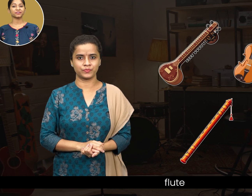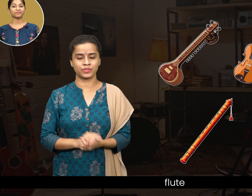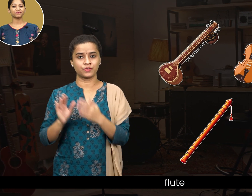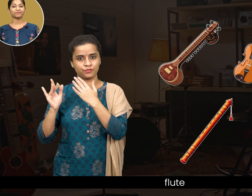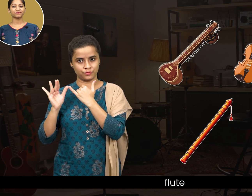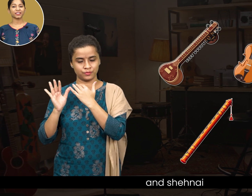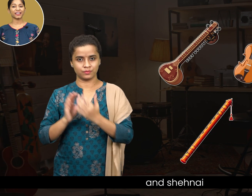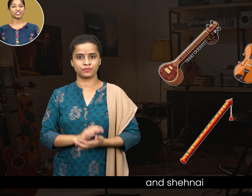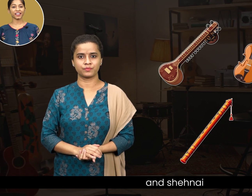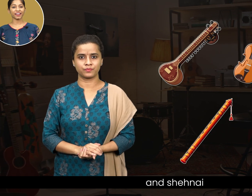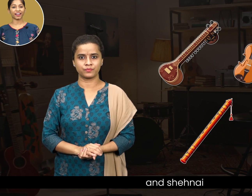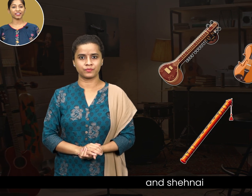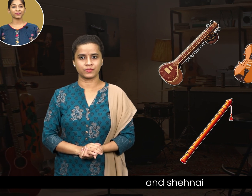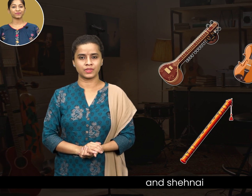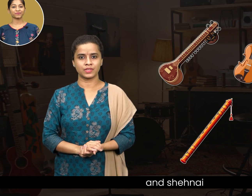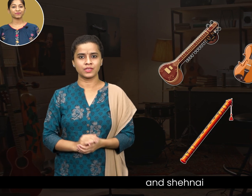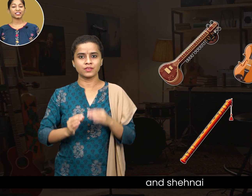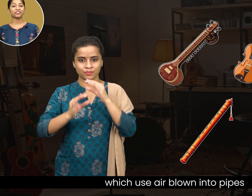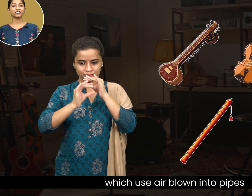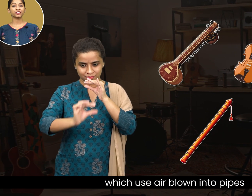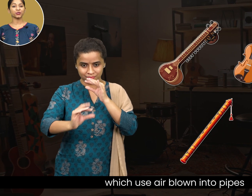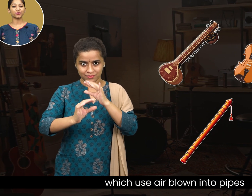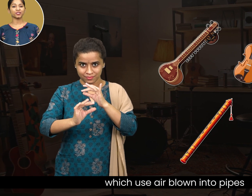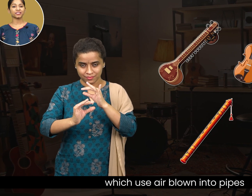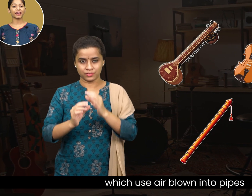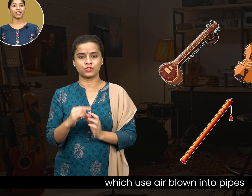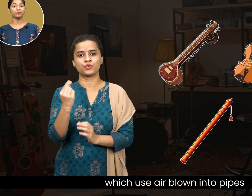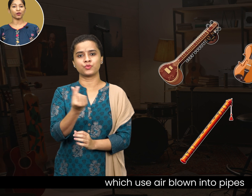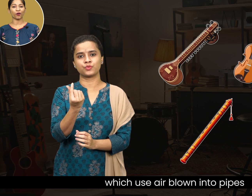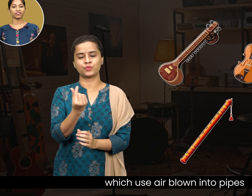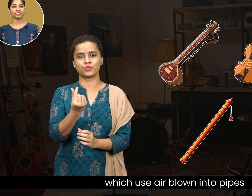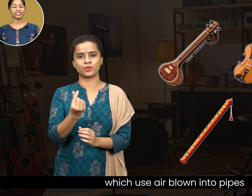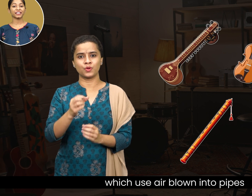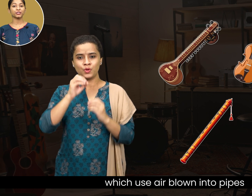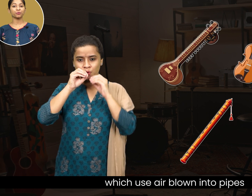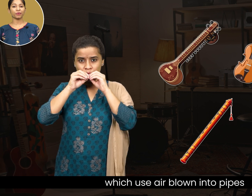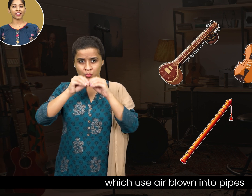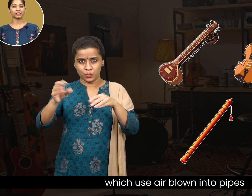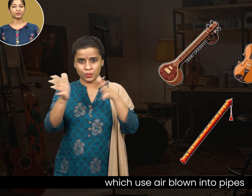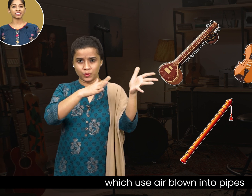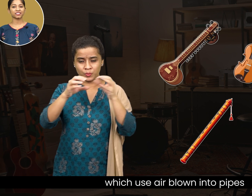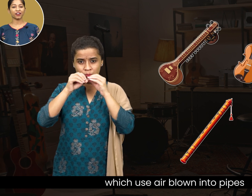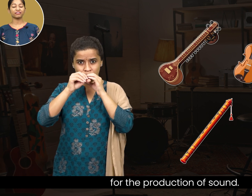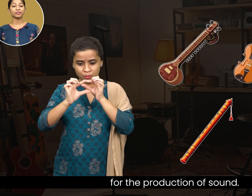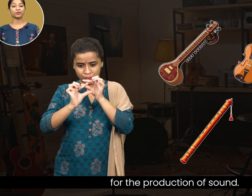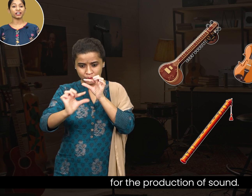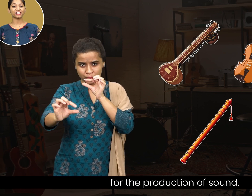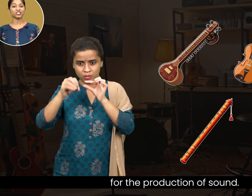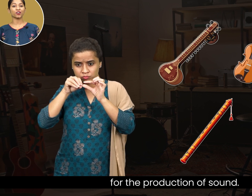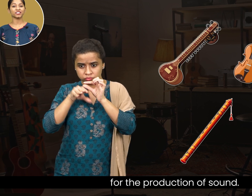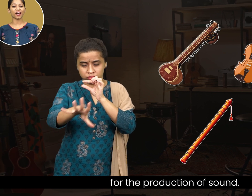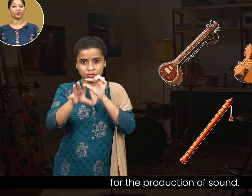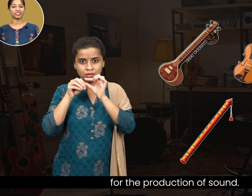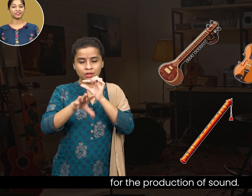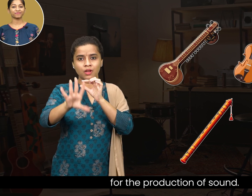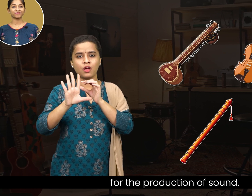flute and shehnai, which use air blown into pipes for the production